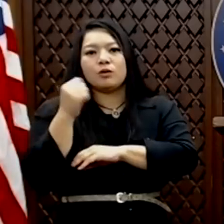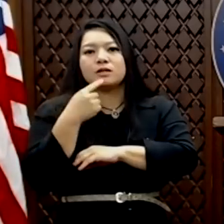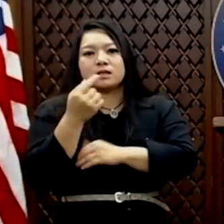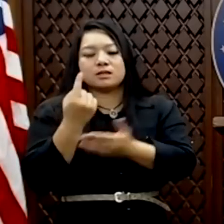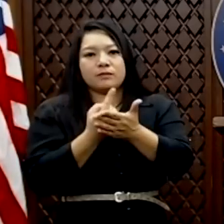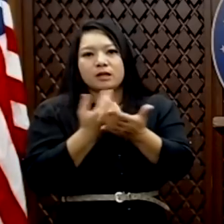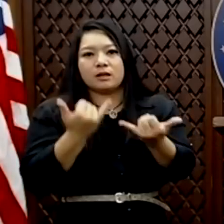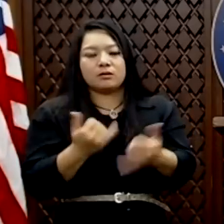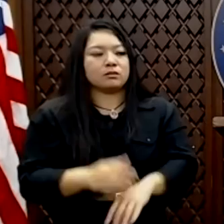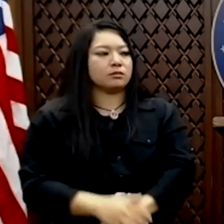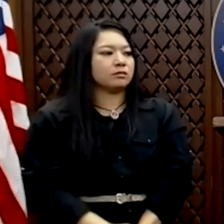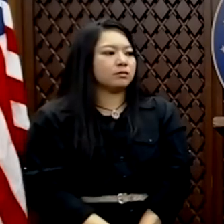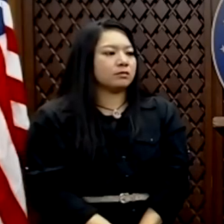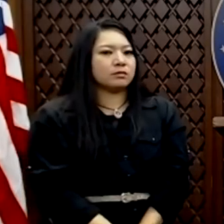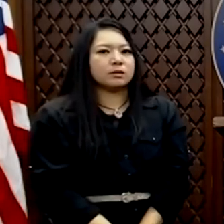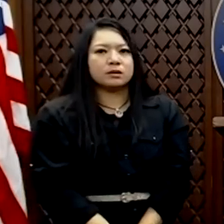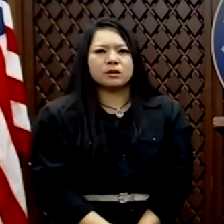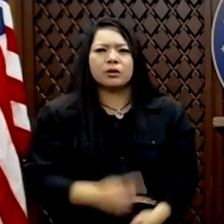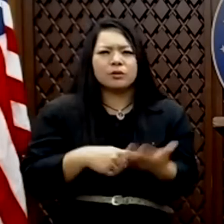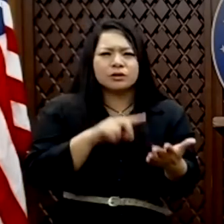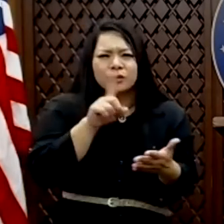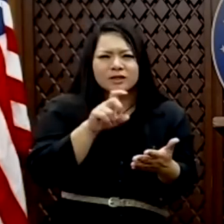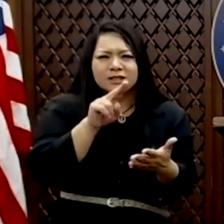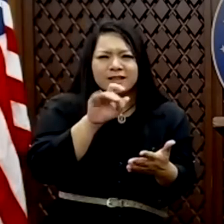think he asked you a question. I'm not sure. What was your question, Nestor?